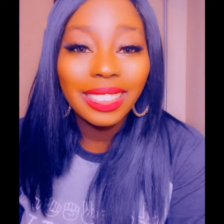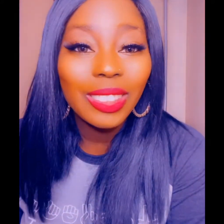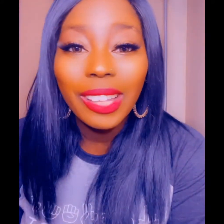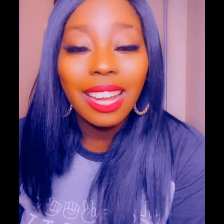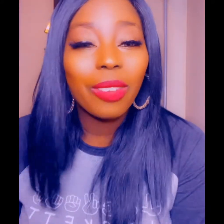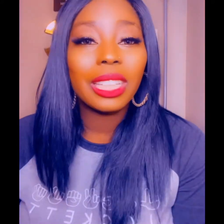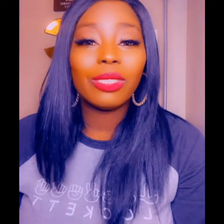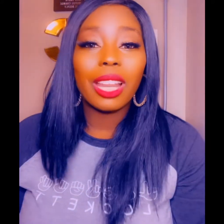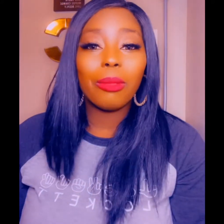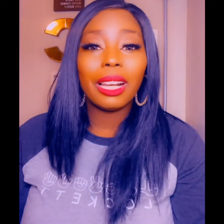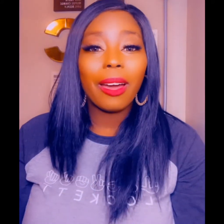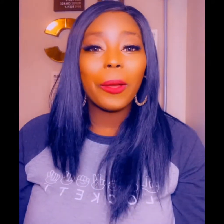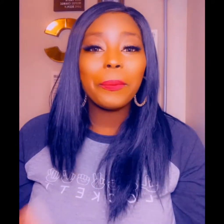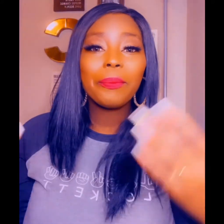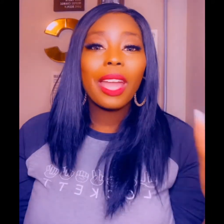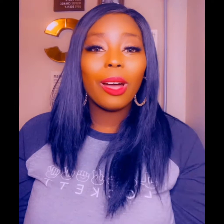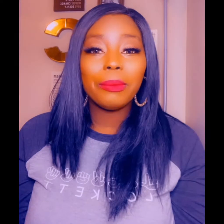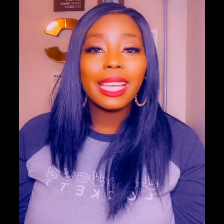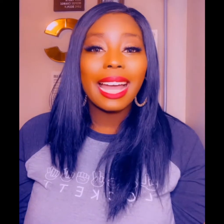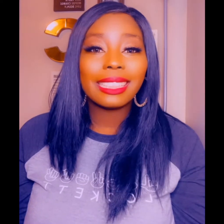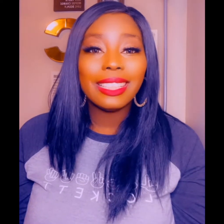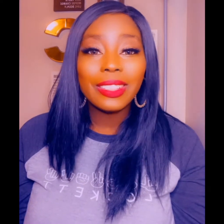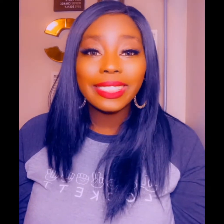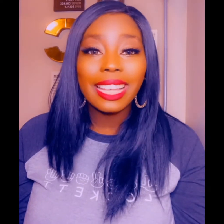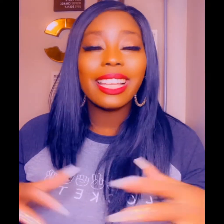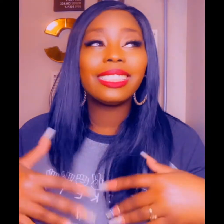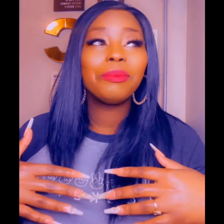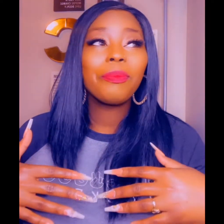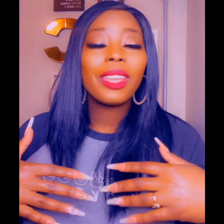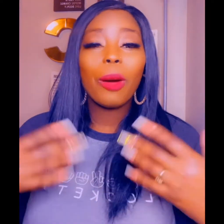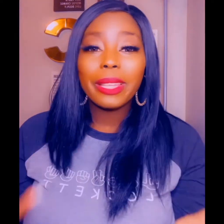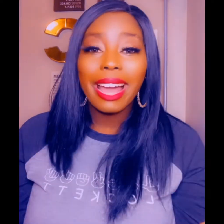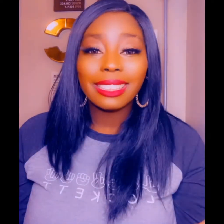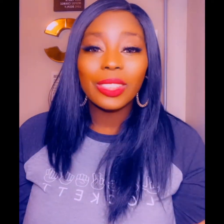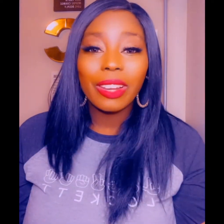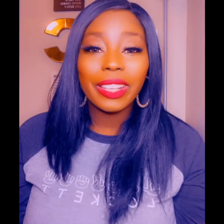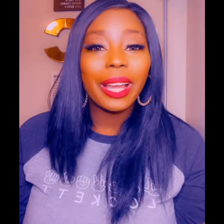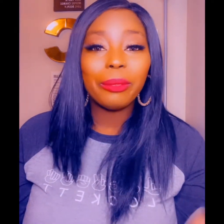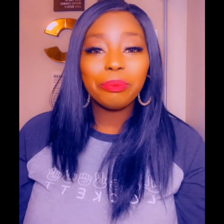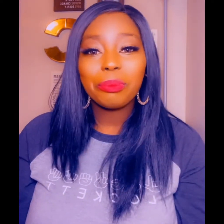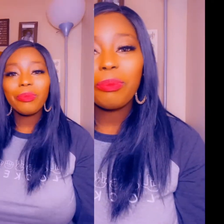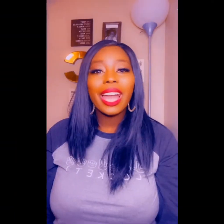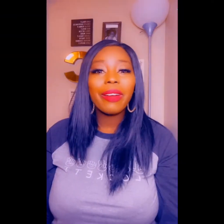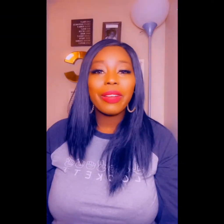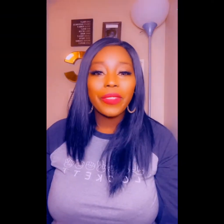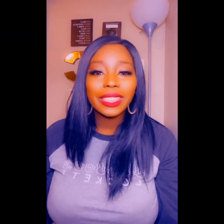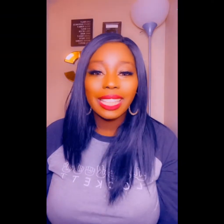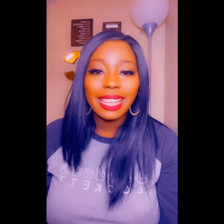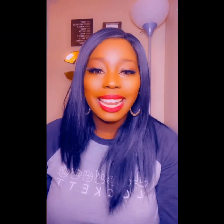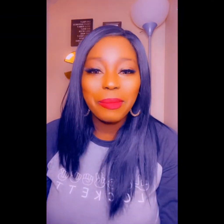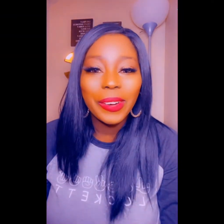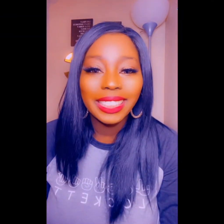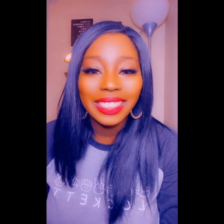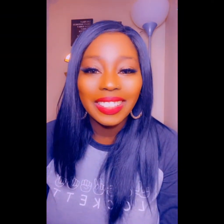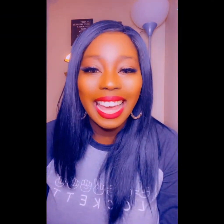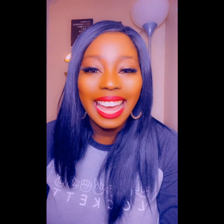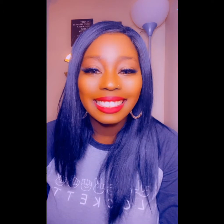it. I don't want this video to be long. Hope you guys can use this. Hope you guys enjoy the video. All right, first thing that I'm going to teach you guys